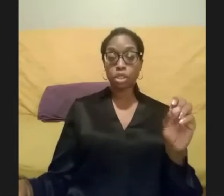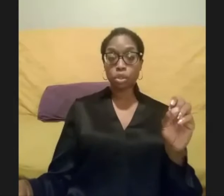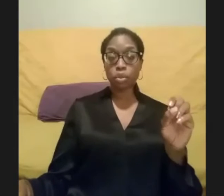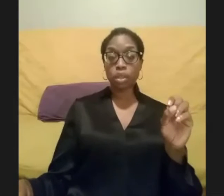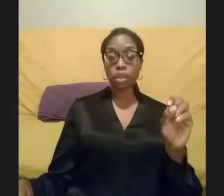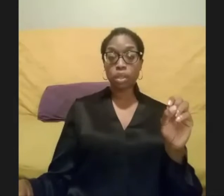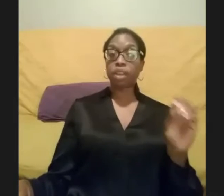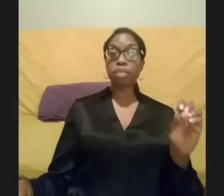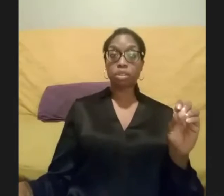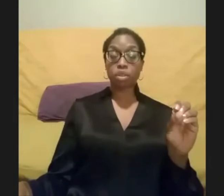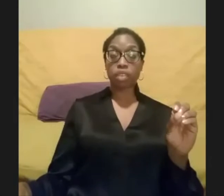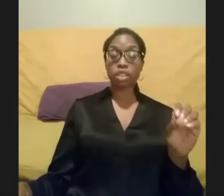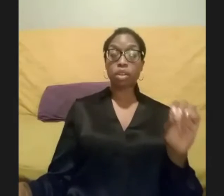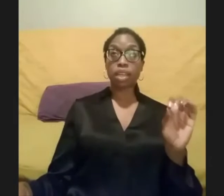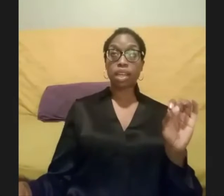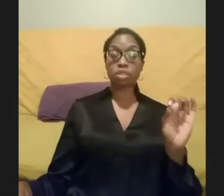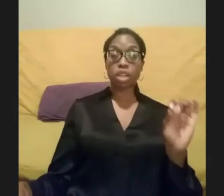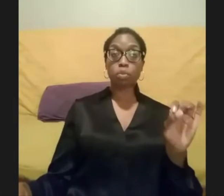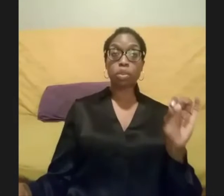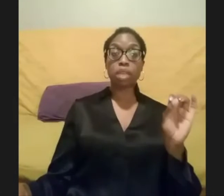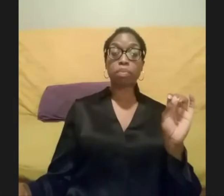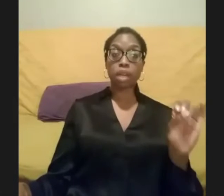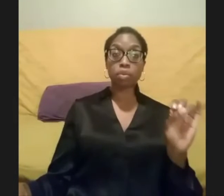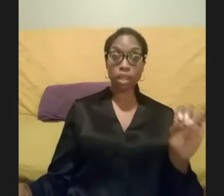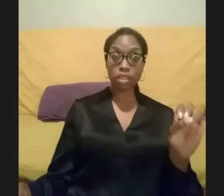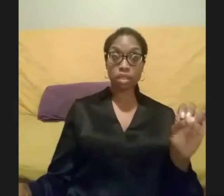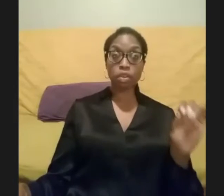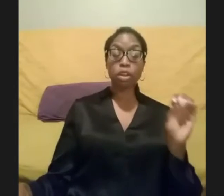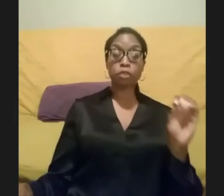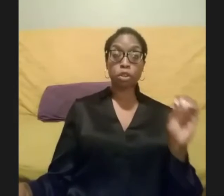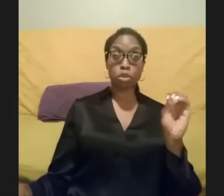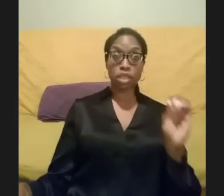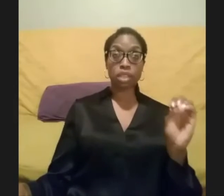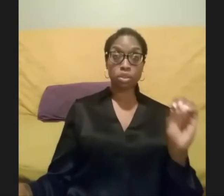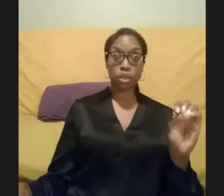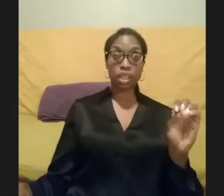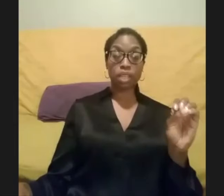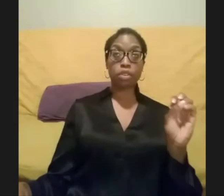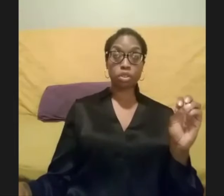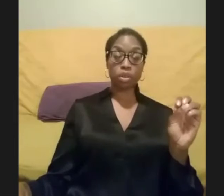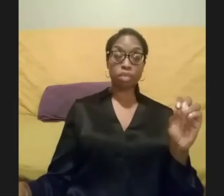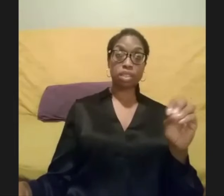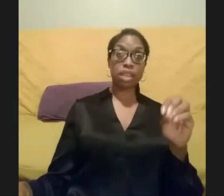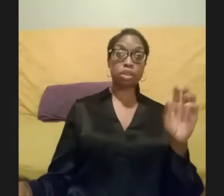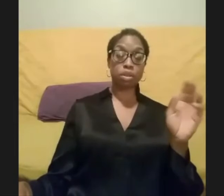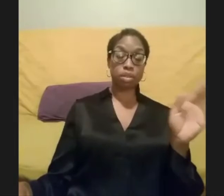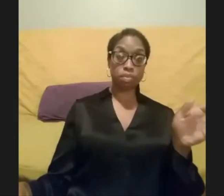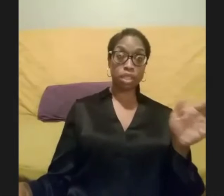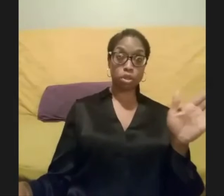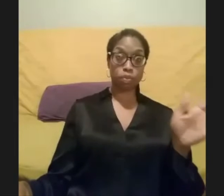Two, if you have a family history of cancer, and again, I stress with a blood relative, first or second degree. First degree means like your siblings or your